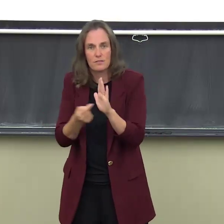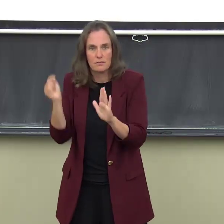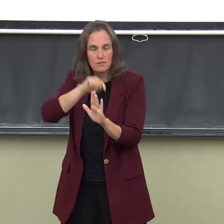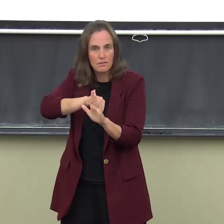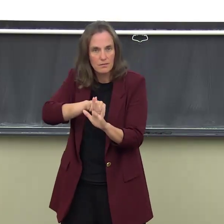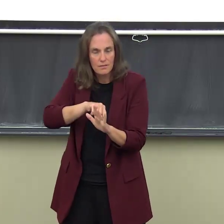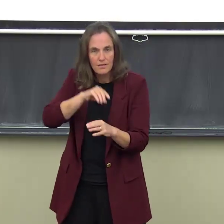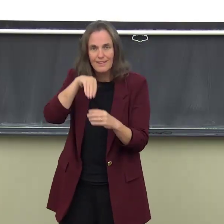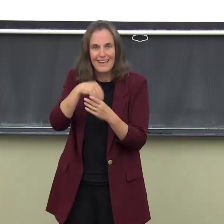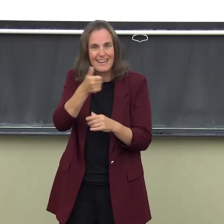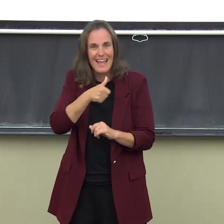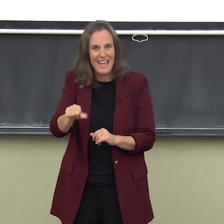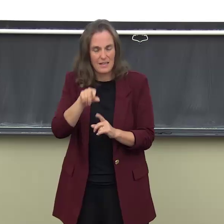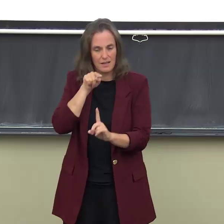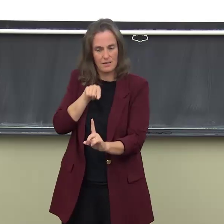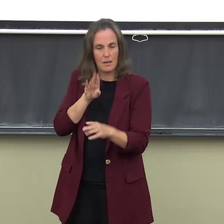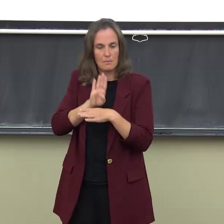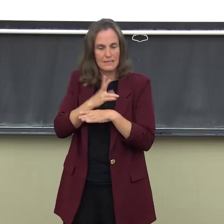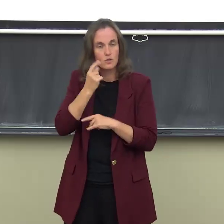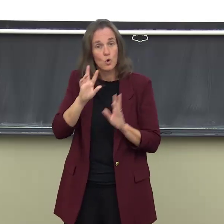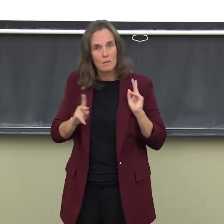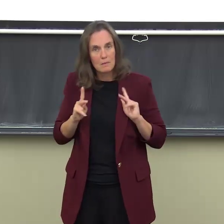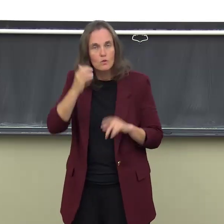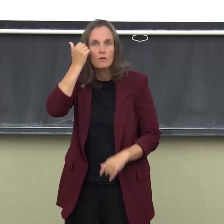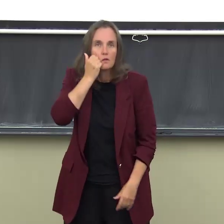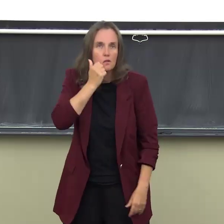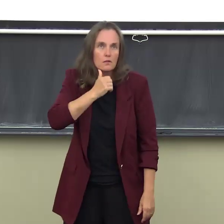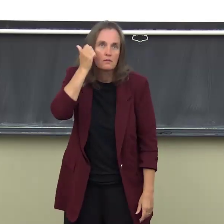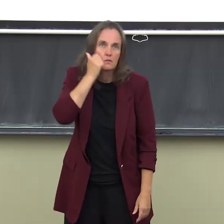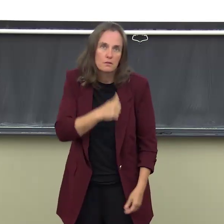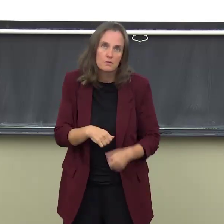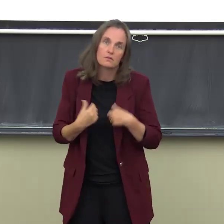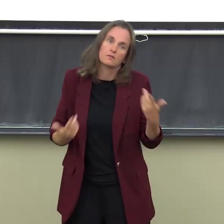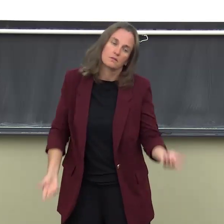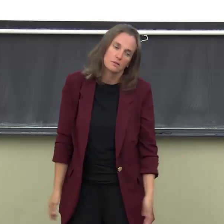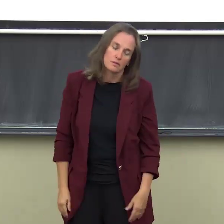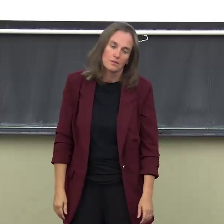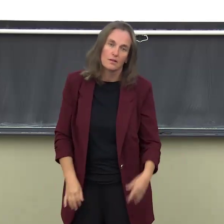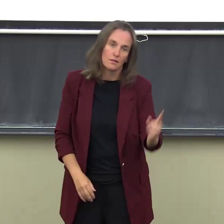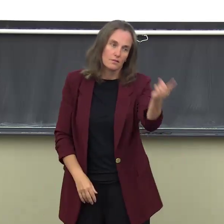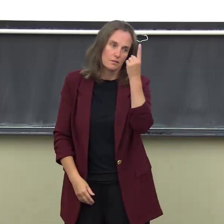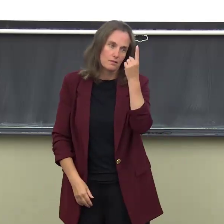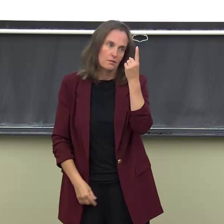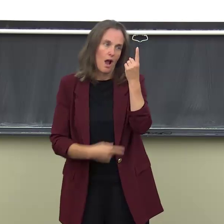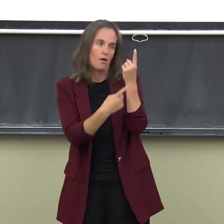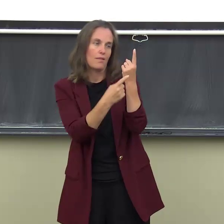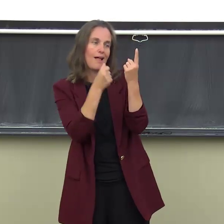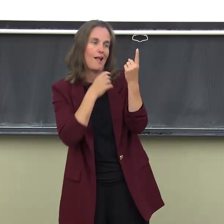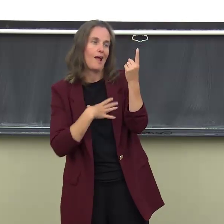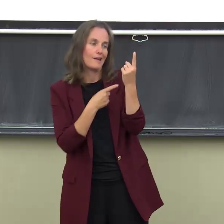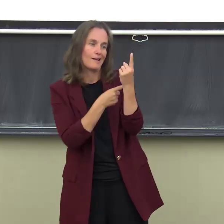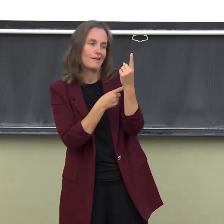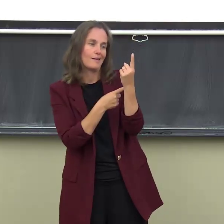particular business or set of people. So the day-to-day of having to be the one where people are like, oh, here's the